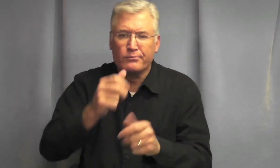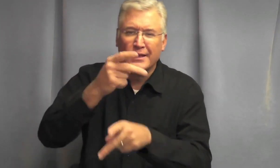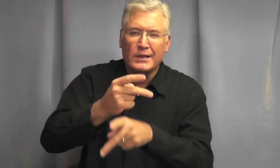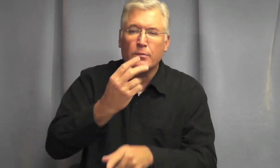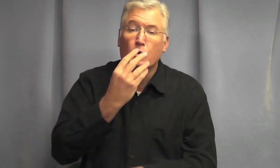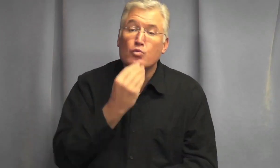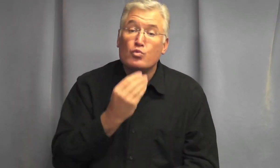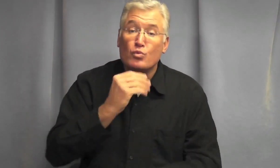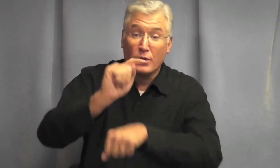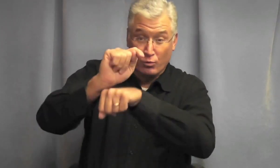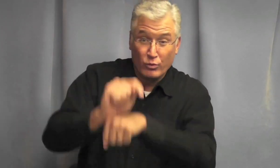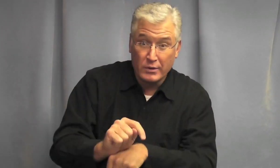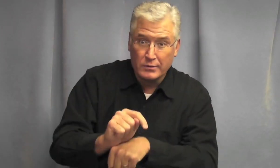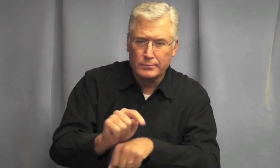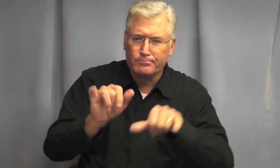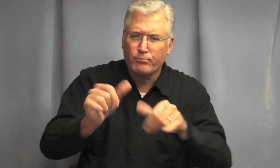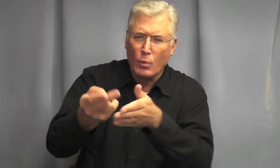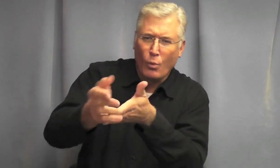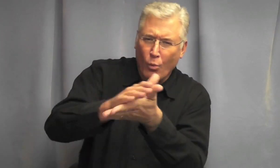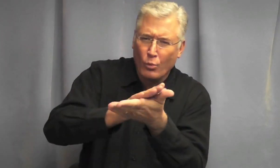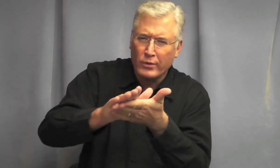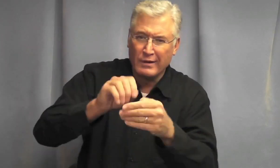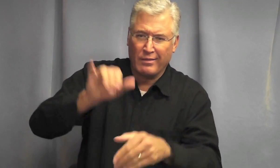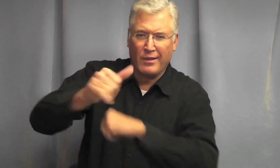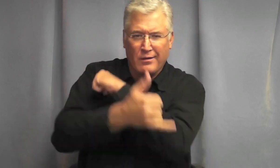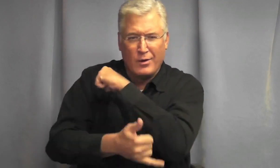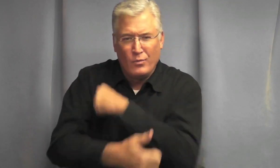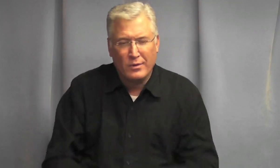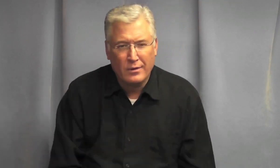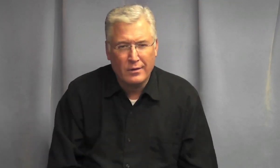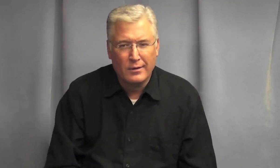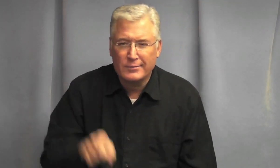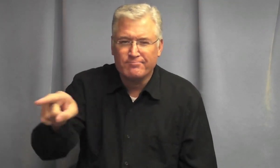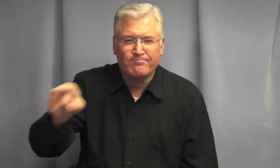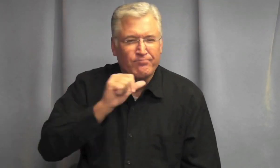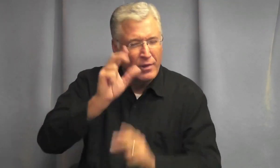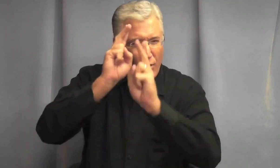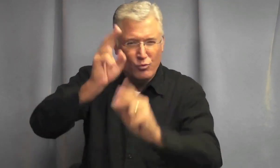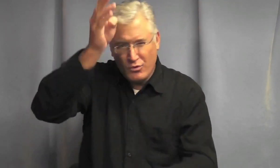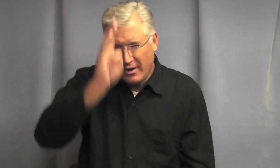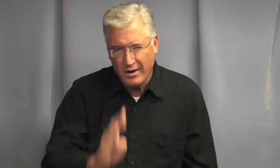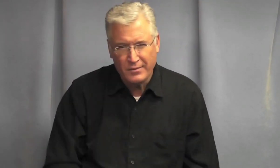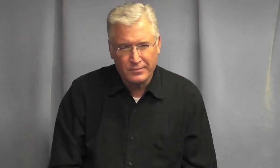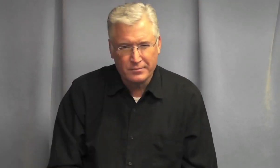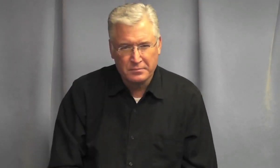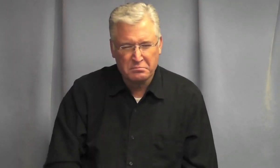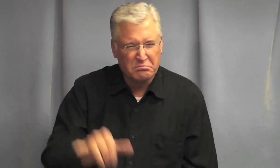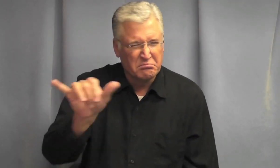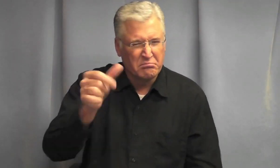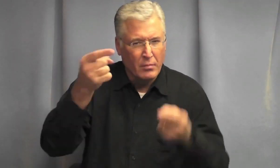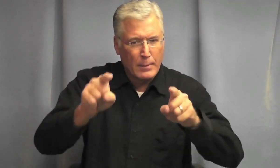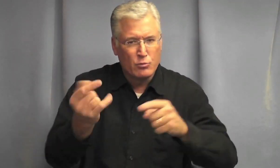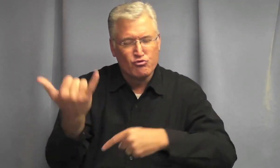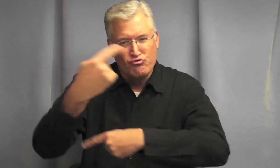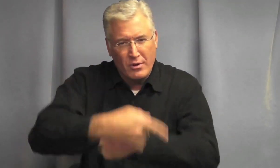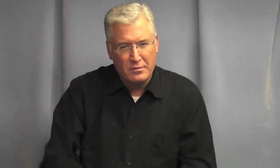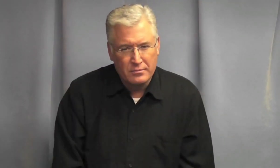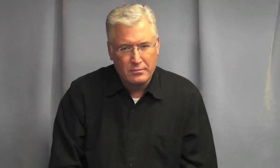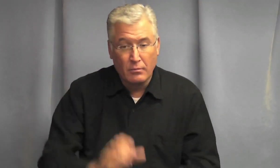to learn how to keep the Jewish traditions holy and alive in that country and to honor God. Same thing